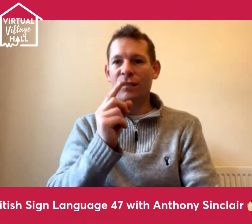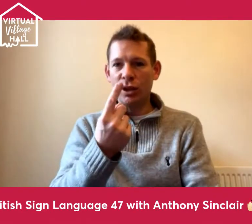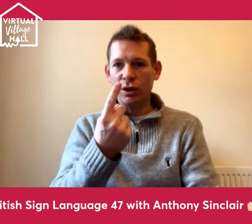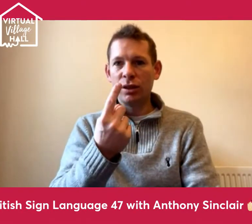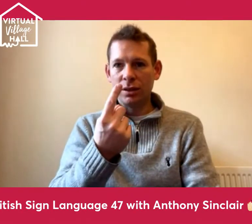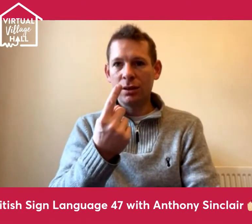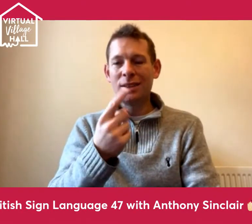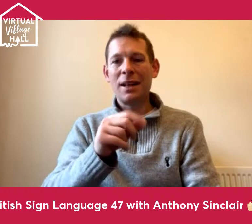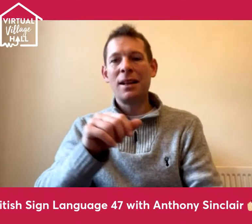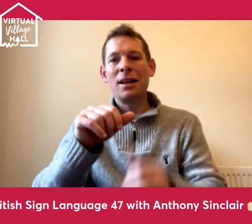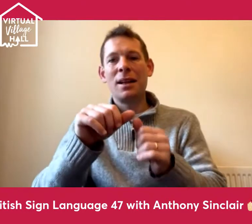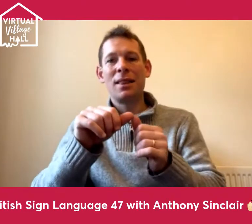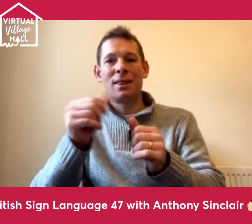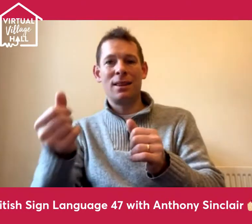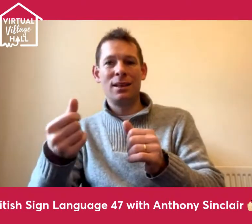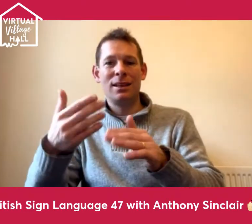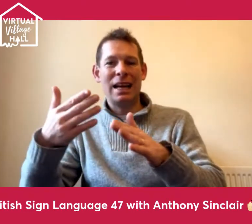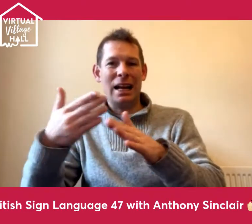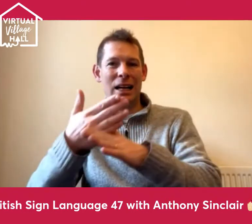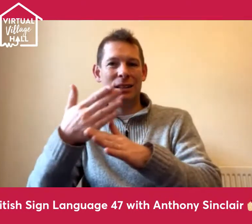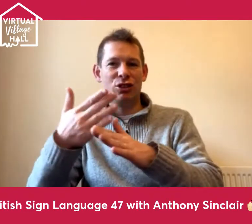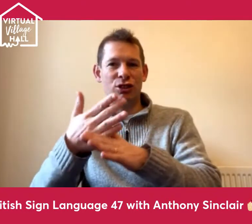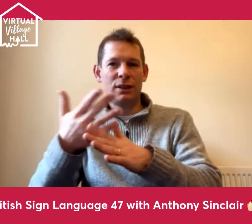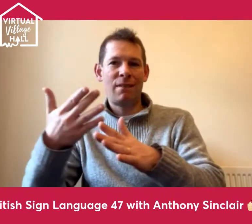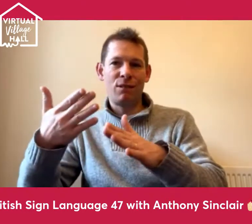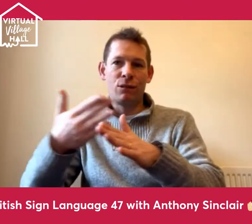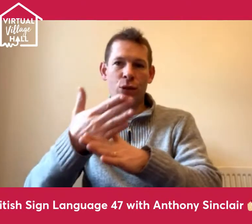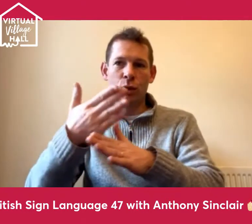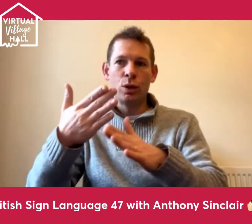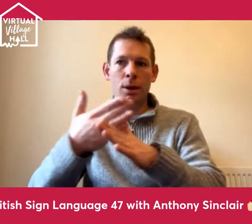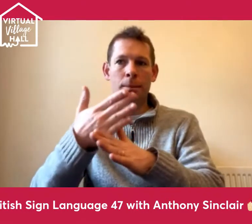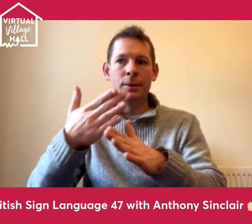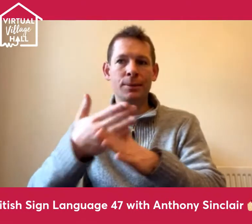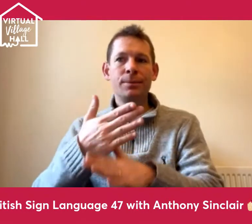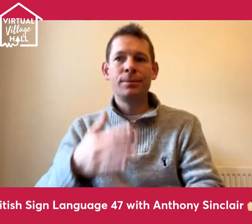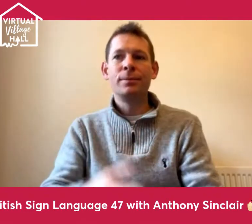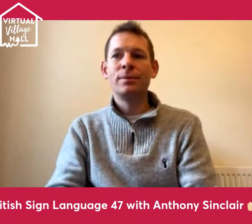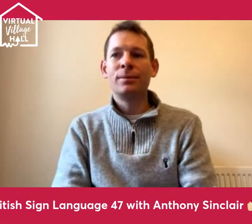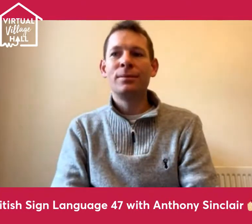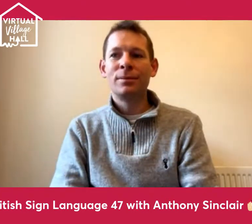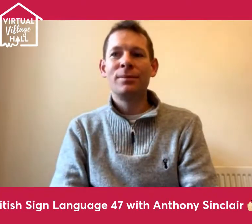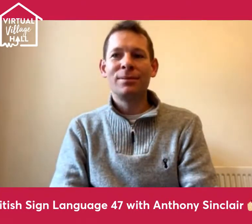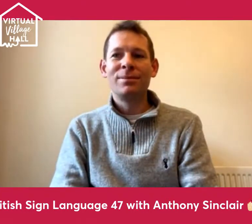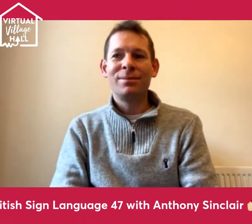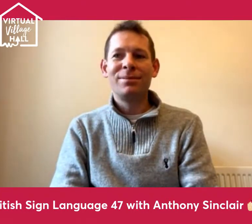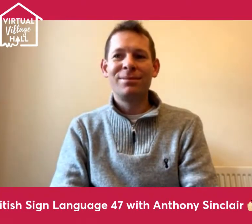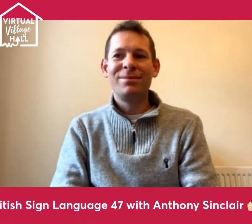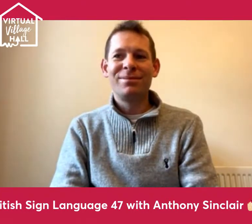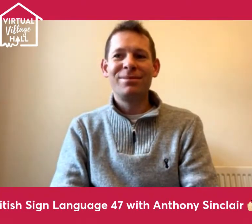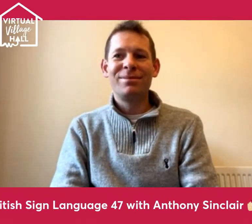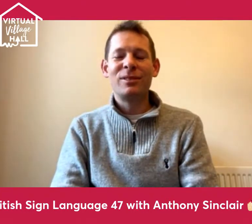So again, remember that the noun comes first and then the action or the verb comes later.